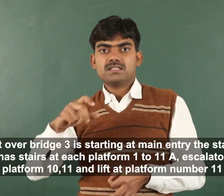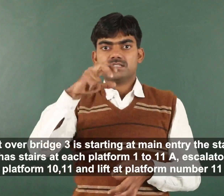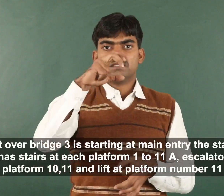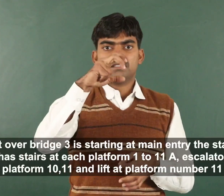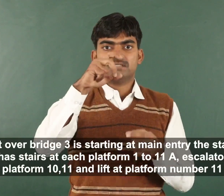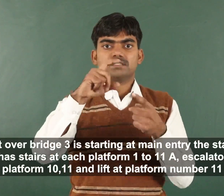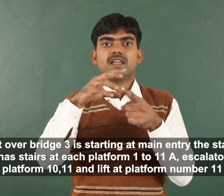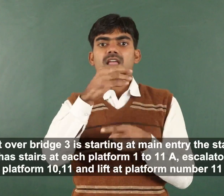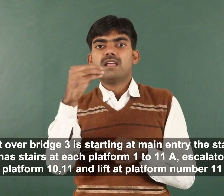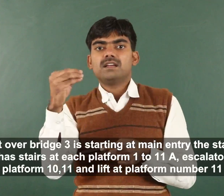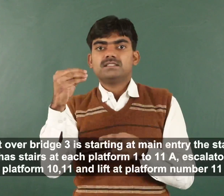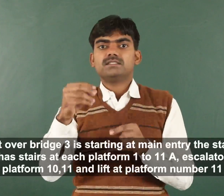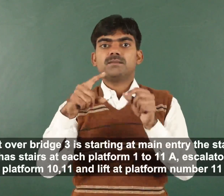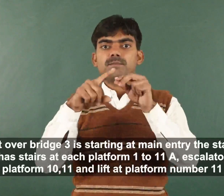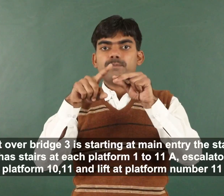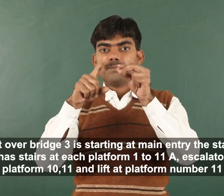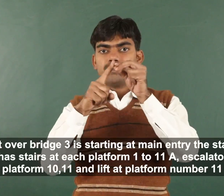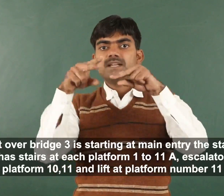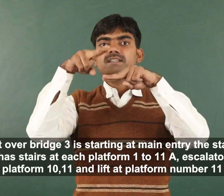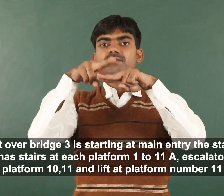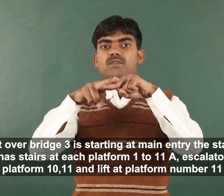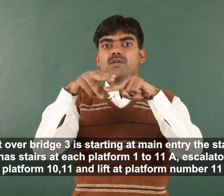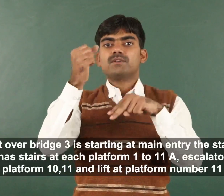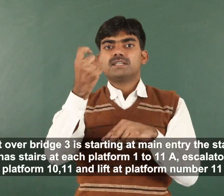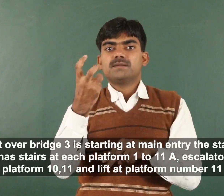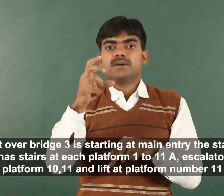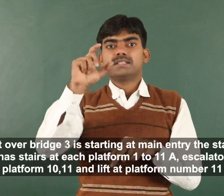each platform from 1 to 11A.